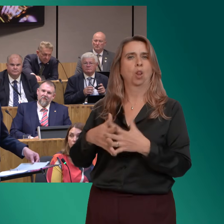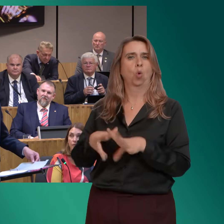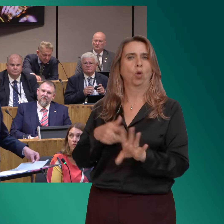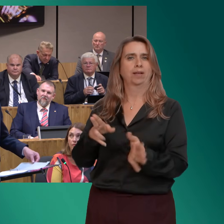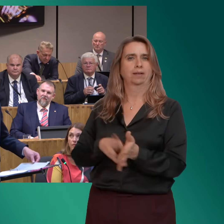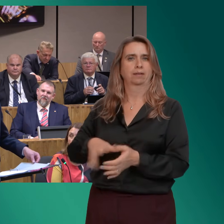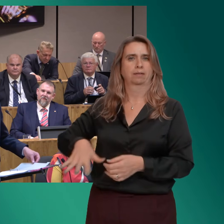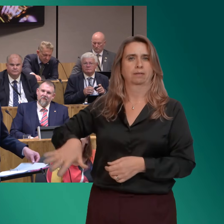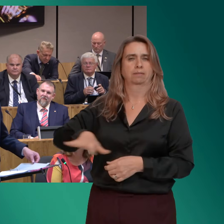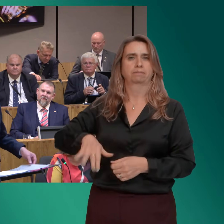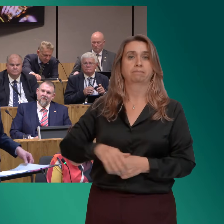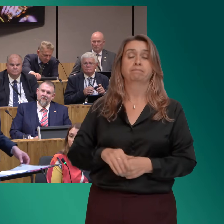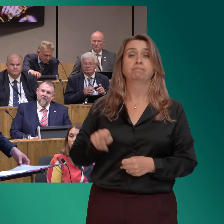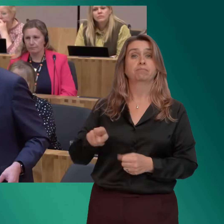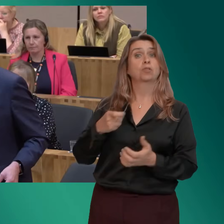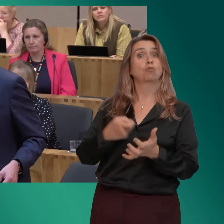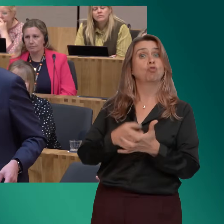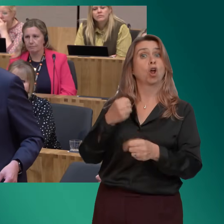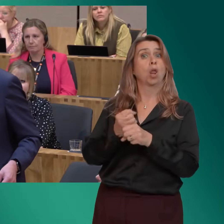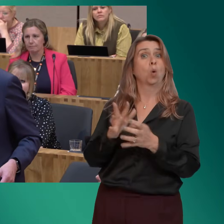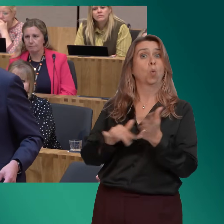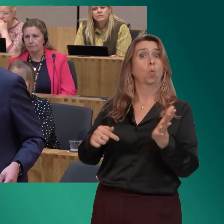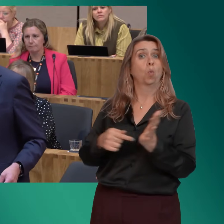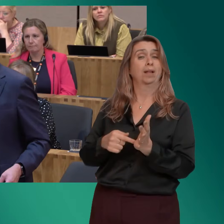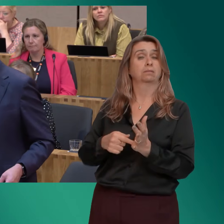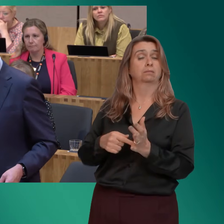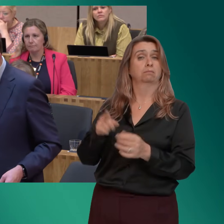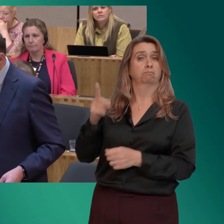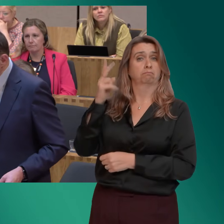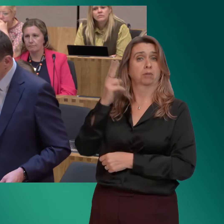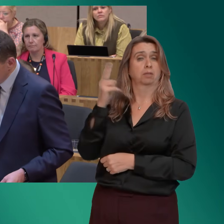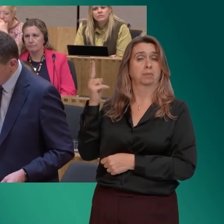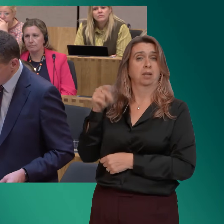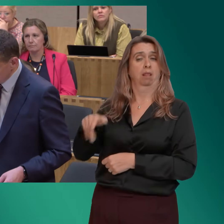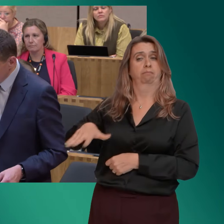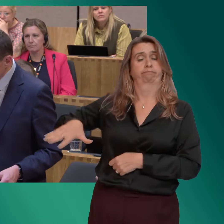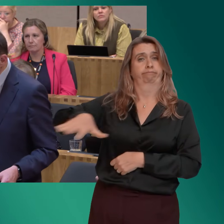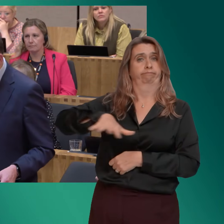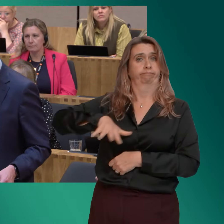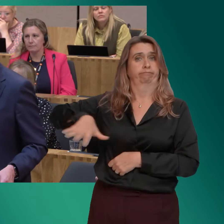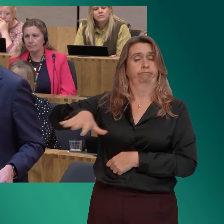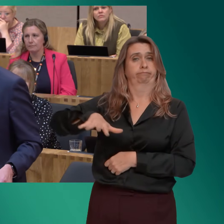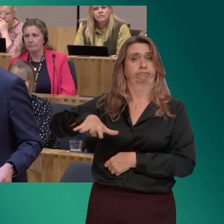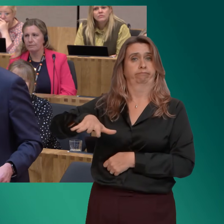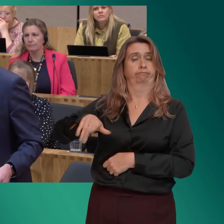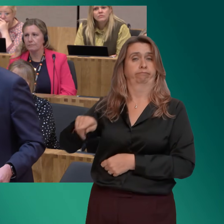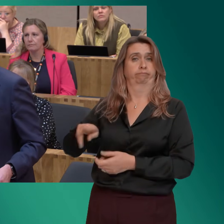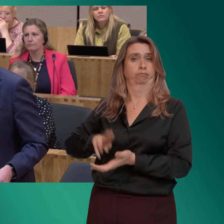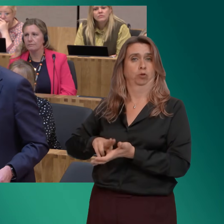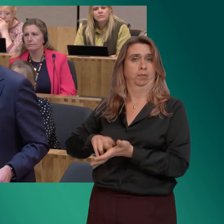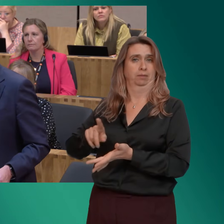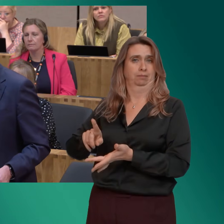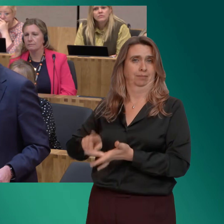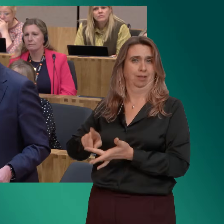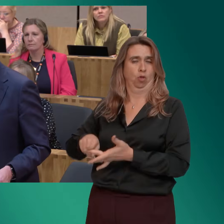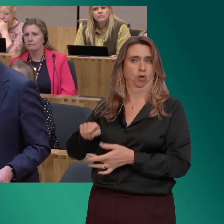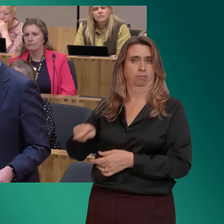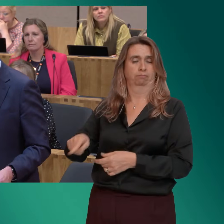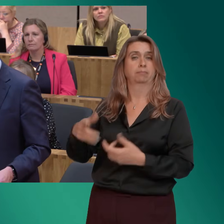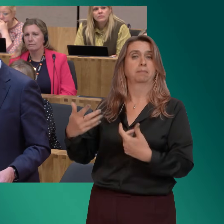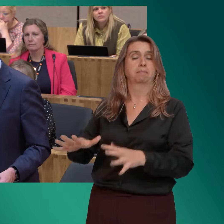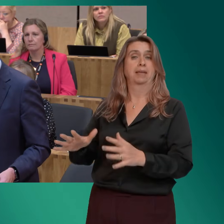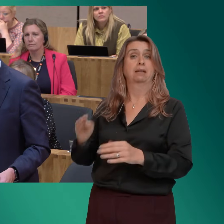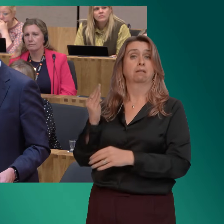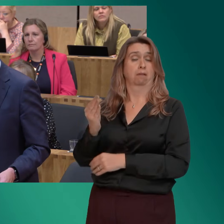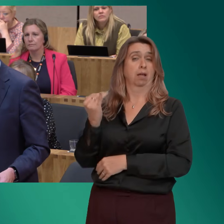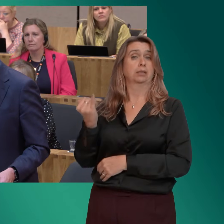Minor Injuries Unit at the Royal Gwent Hospital, located in the Casnewydd and Dilynwch constituency, met the national target in April.